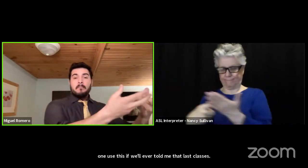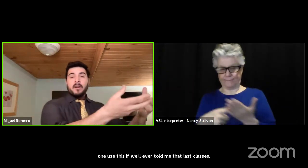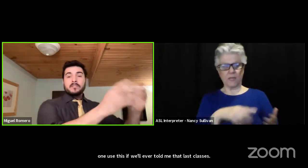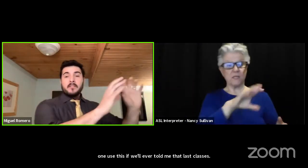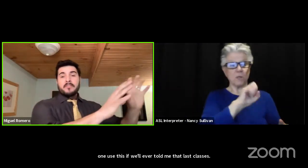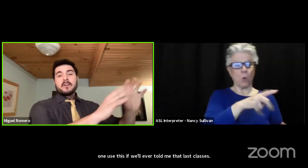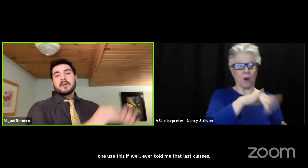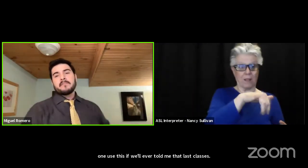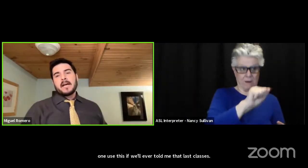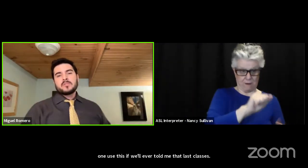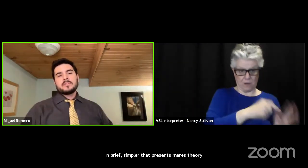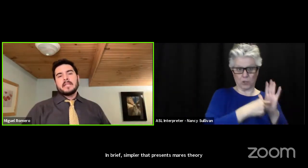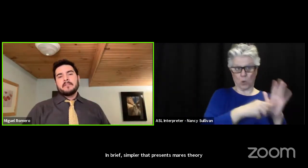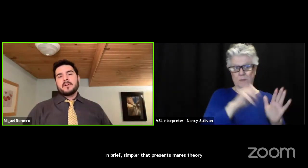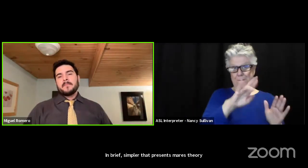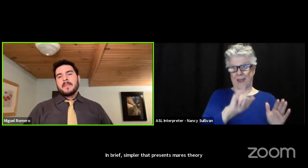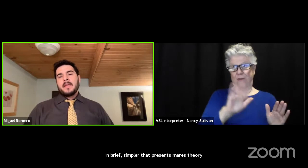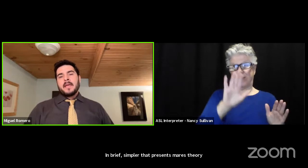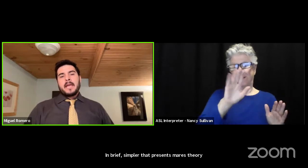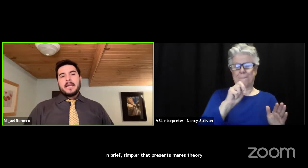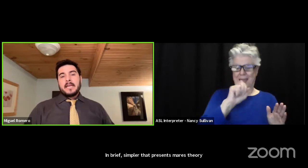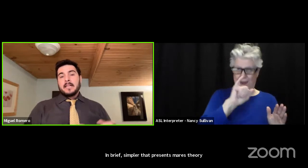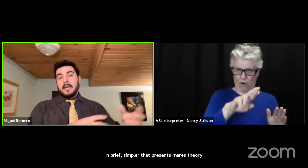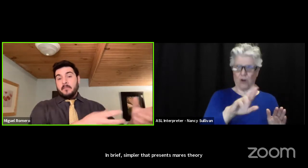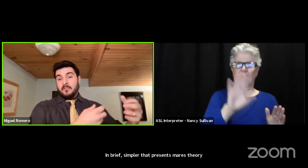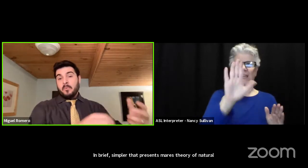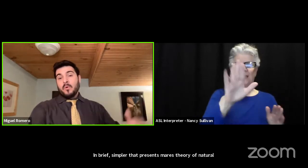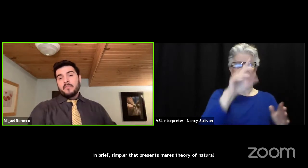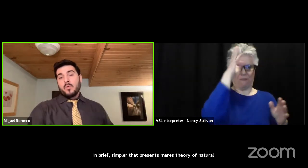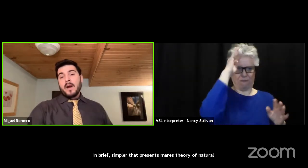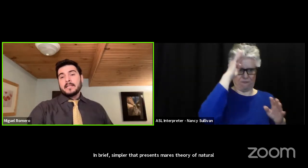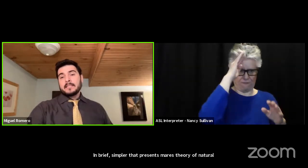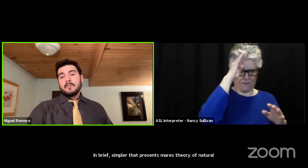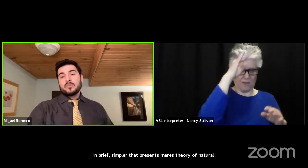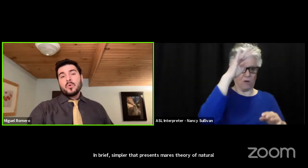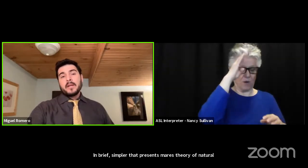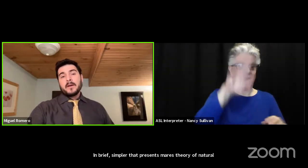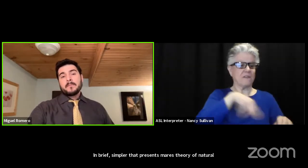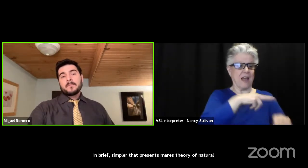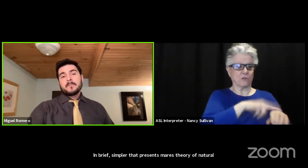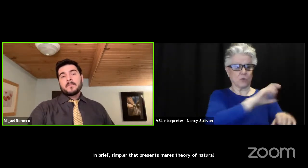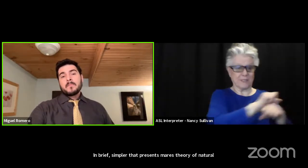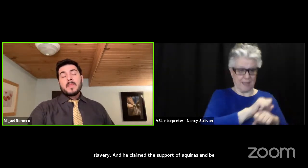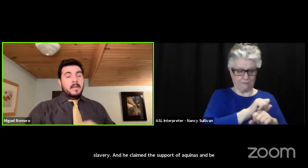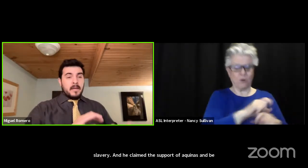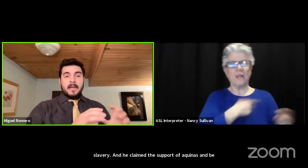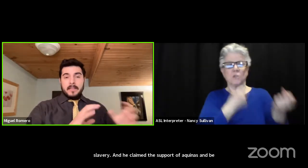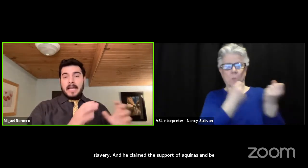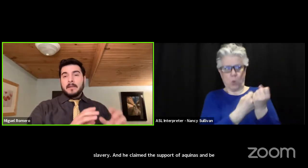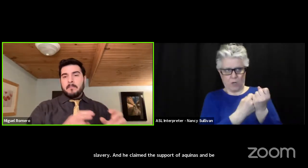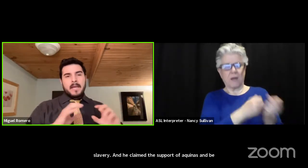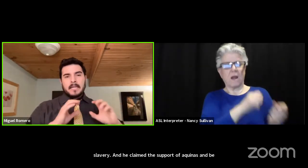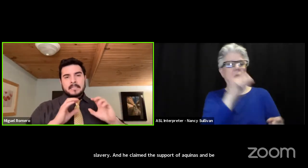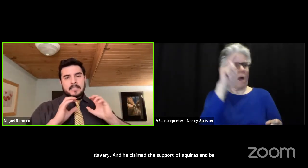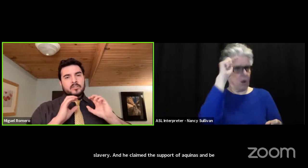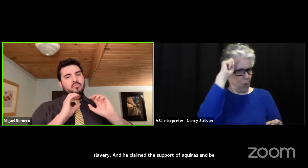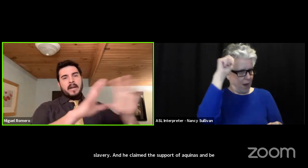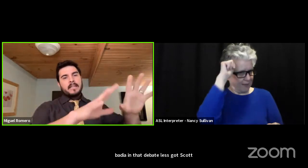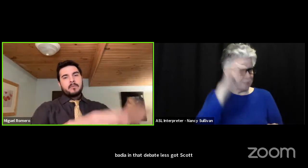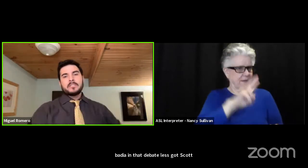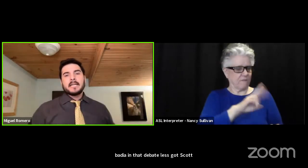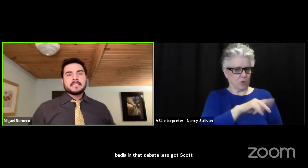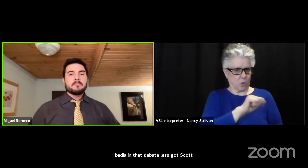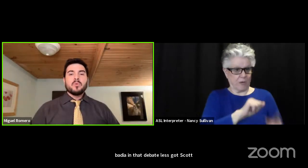presents Mayer's theory of natural slavery, and he claimed the support of Aquinas and Vitoria. Now, in that debate, Las